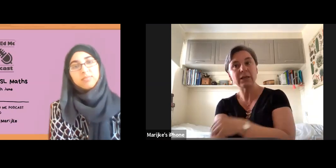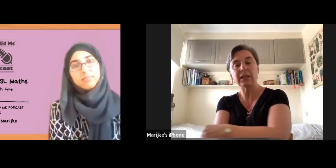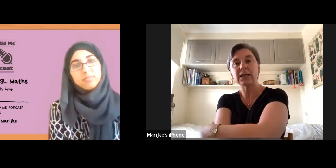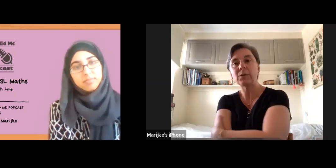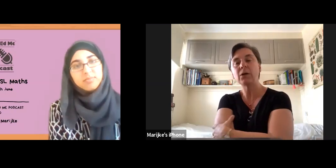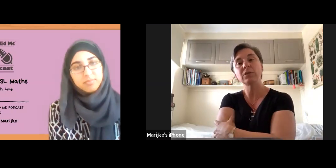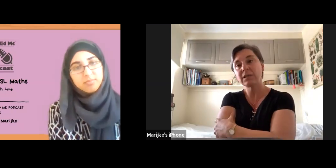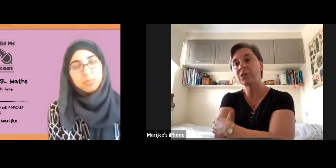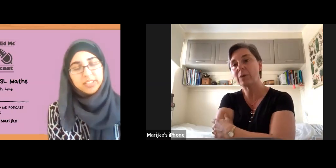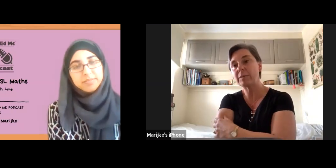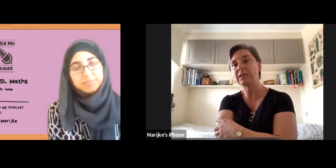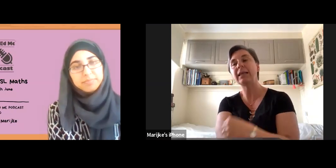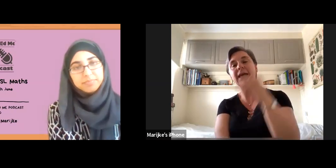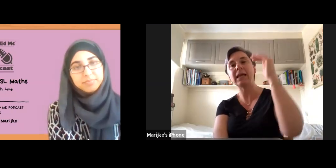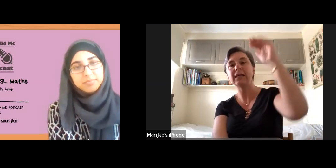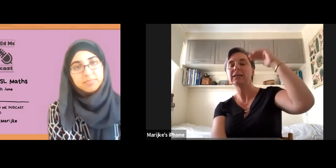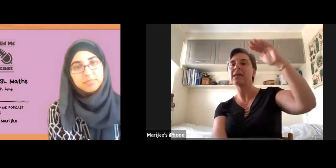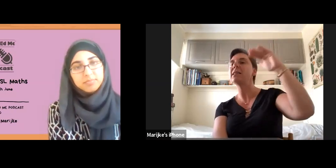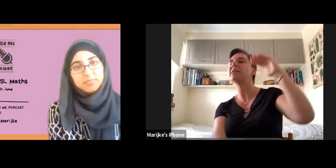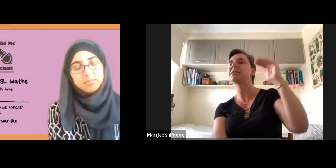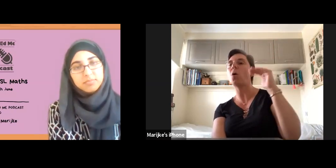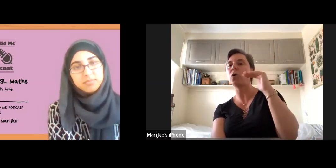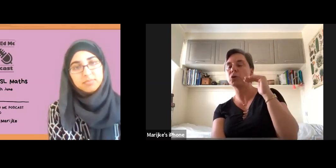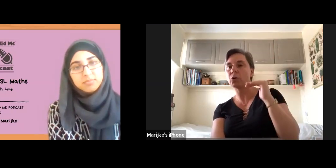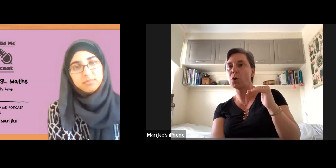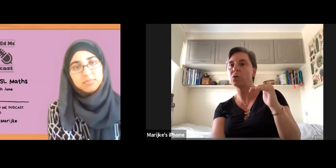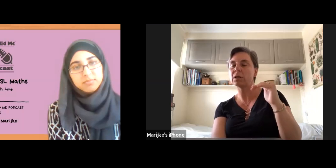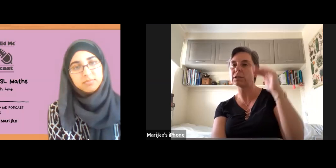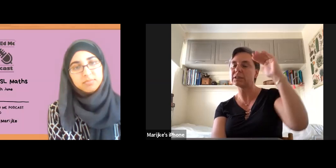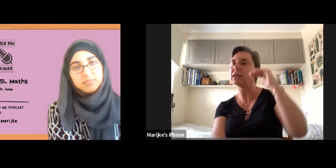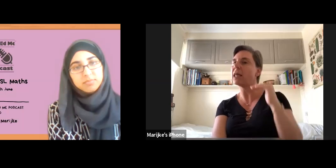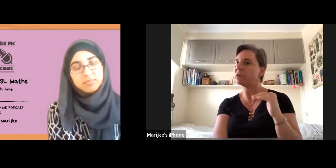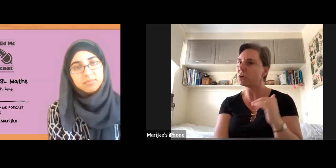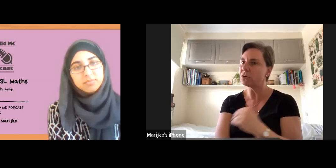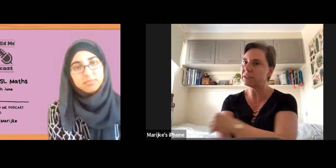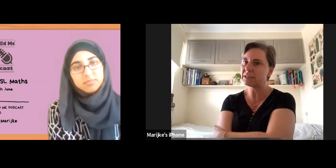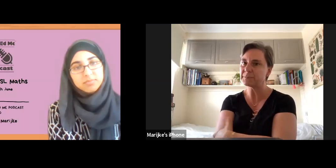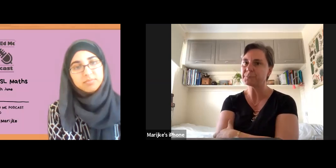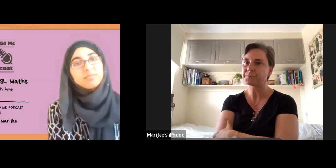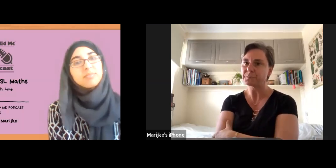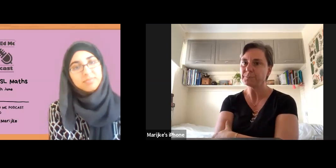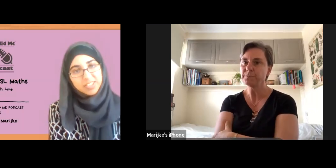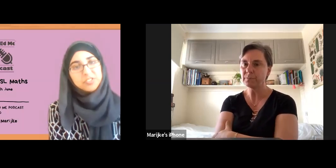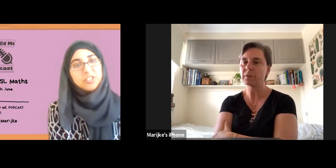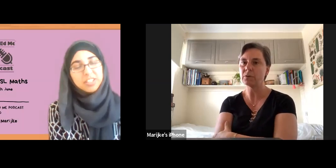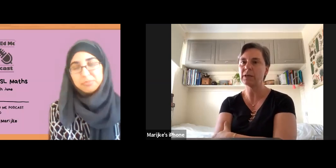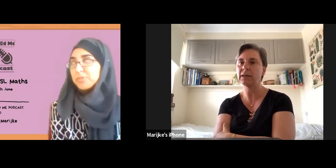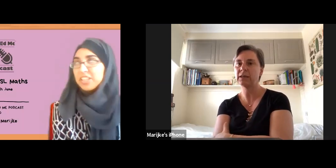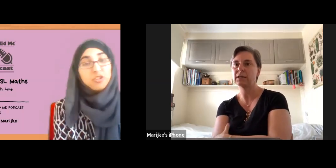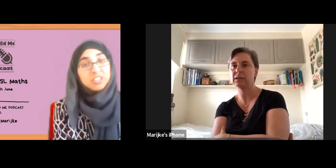link as well. Go on the Signature website and they list all your local sign language courses. That's really cool. I'm assuming they're all going to be